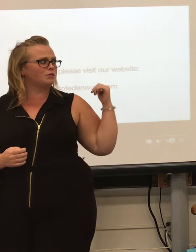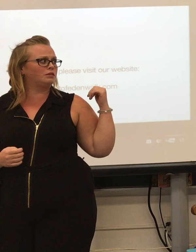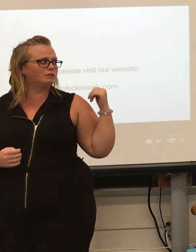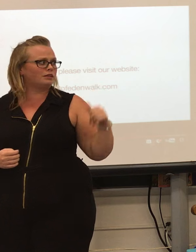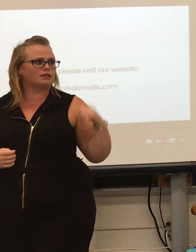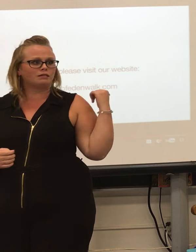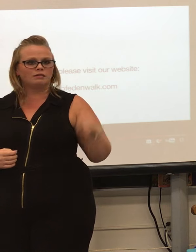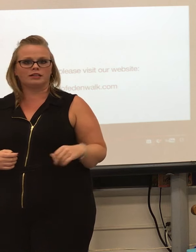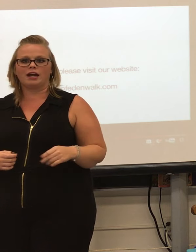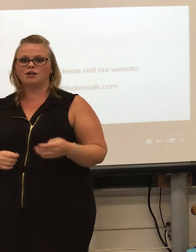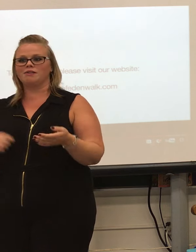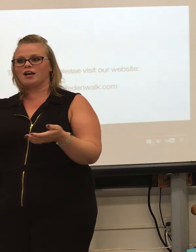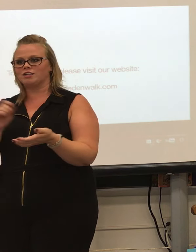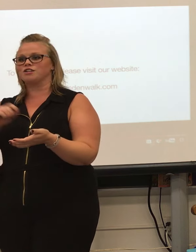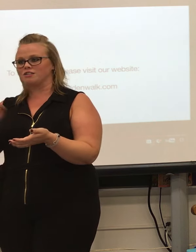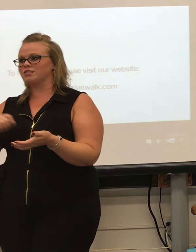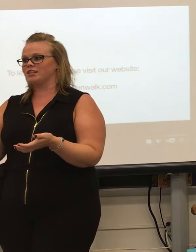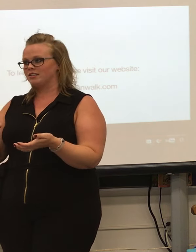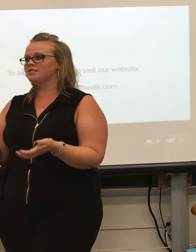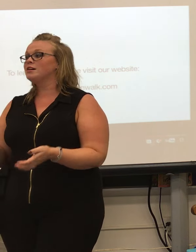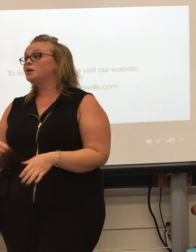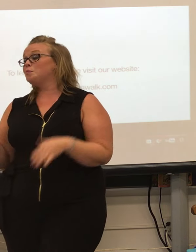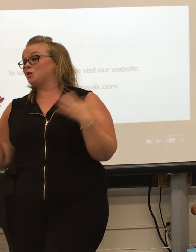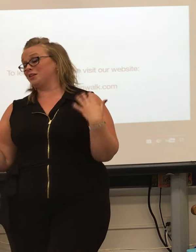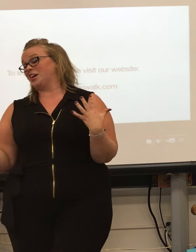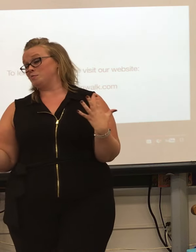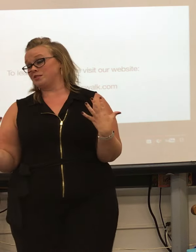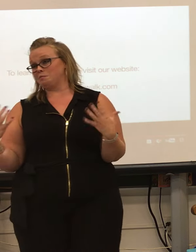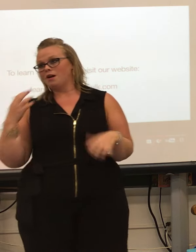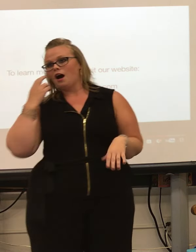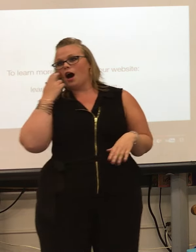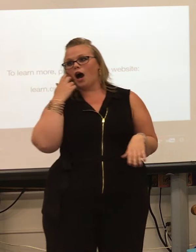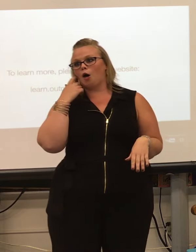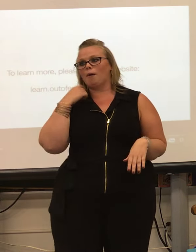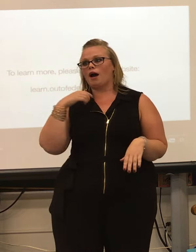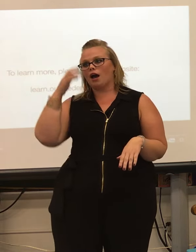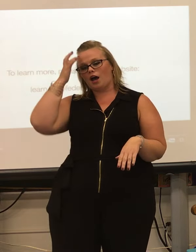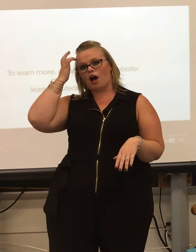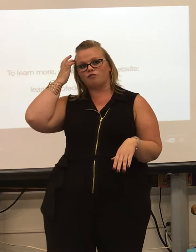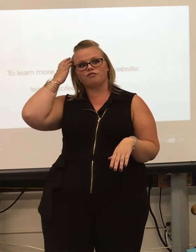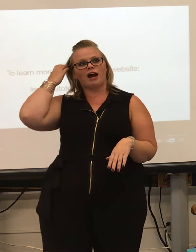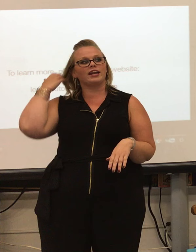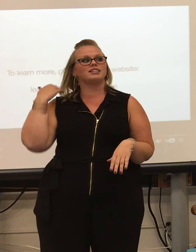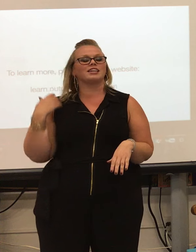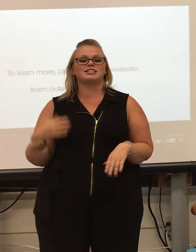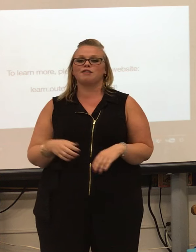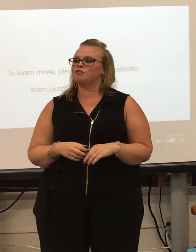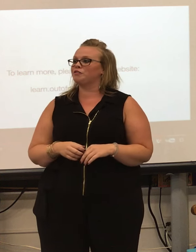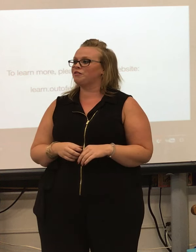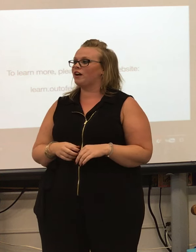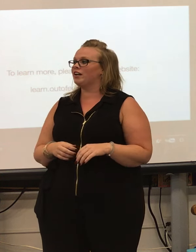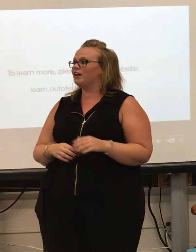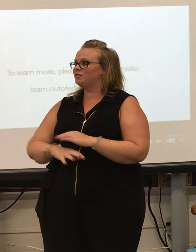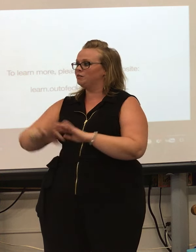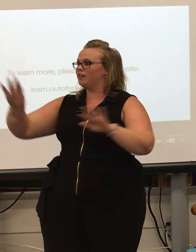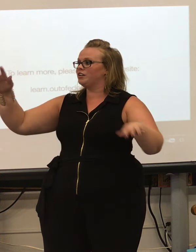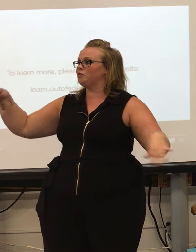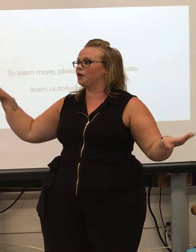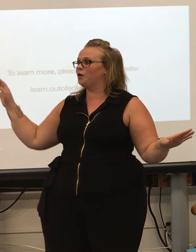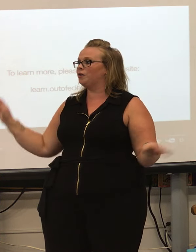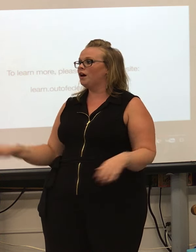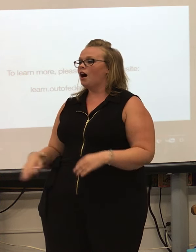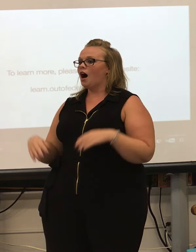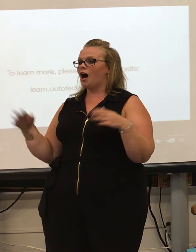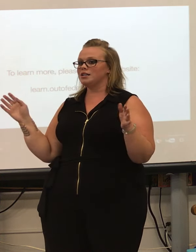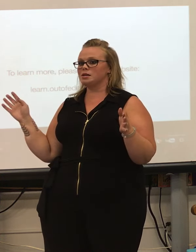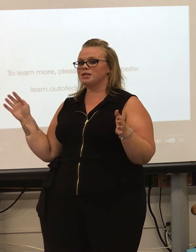and old school, get out your writing journals, kids, but it really helps them. On Fridays, I like to have Free Write Friday where they can do